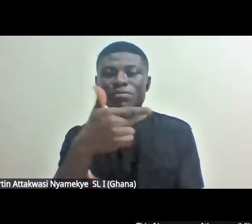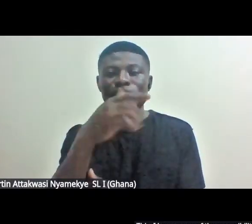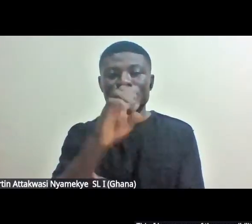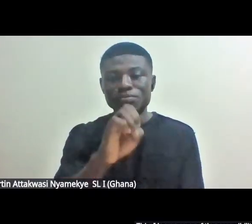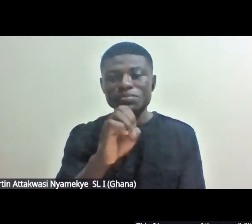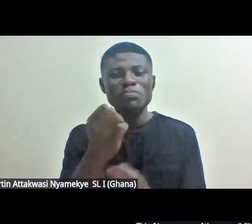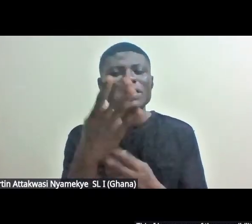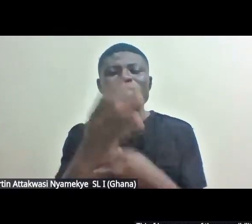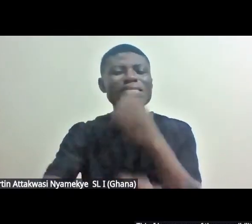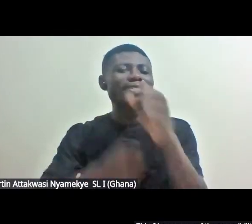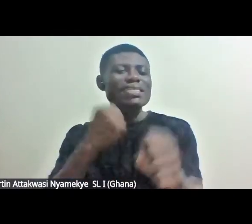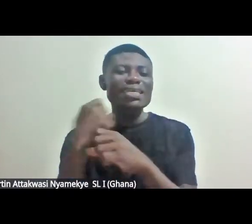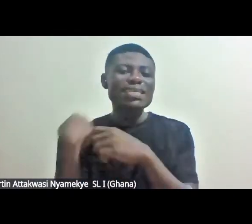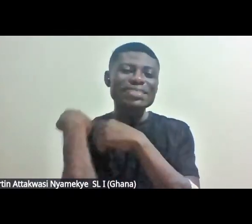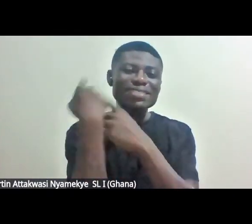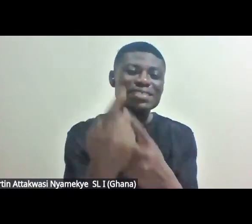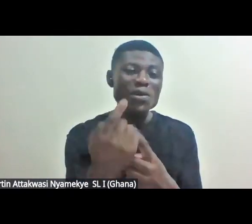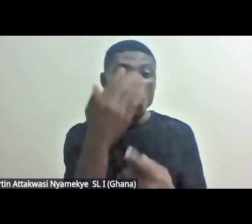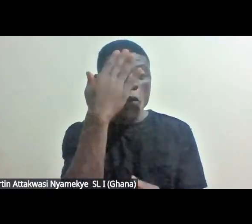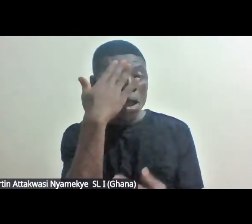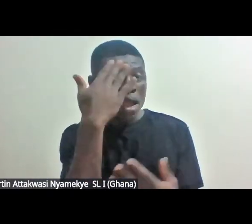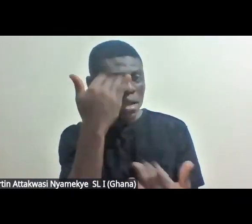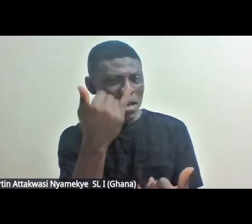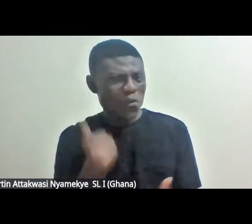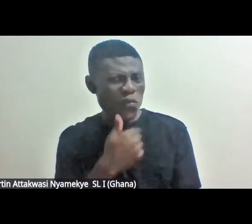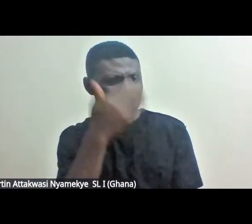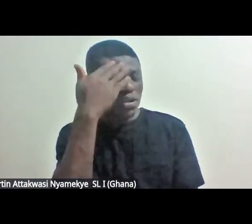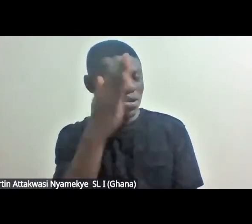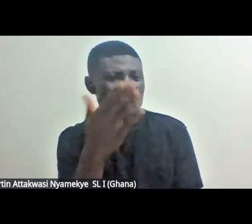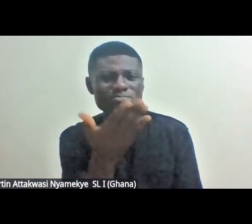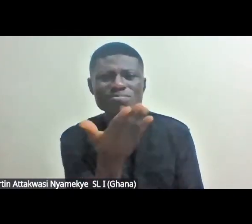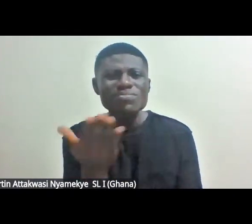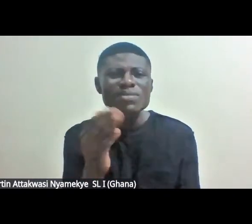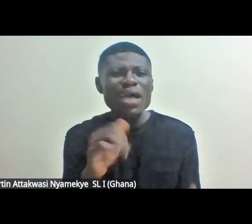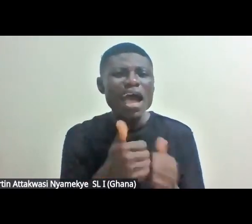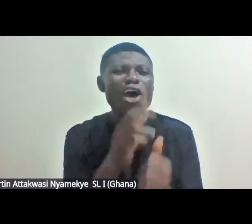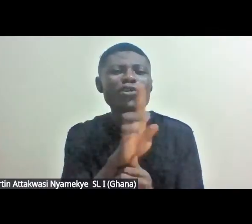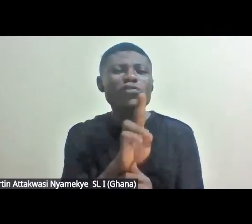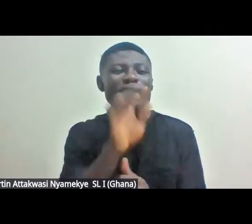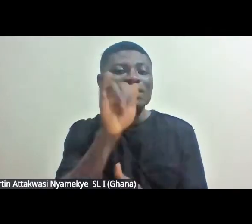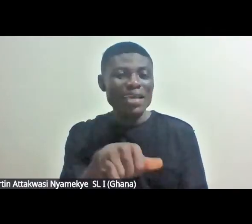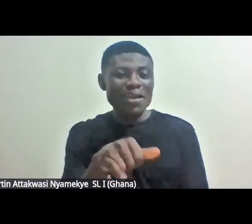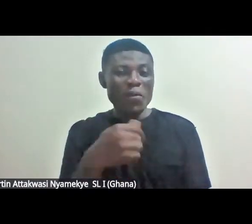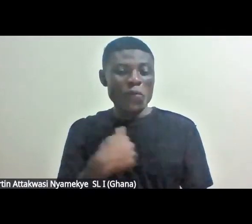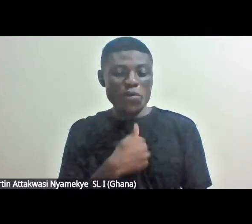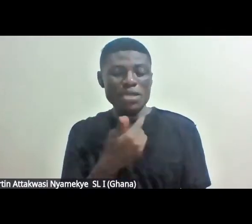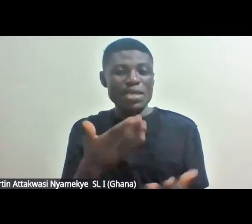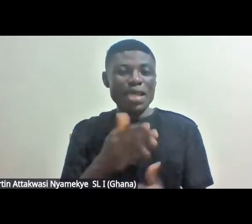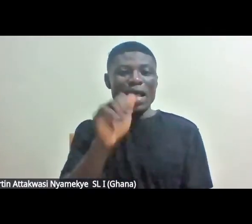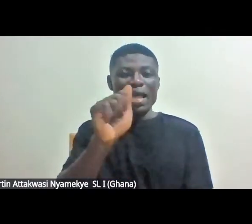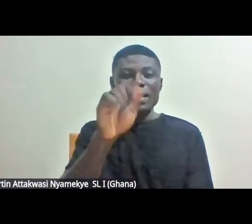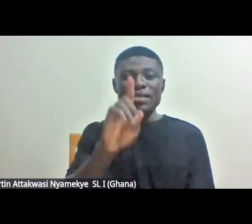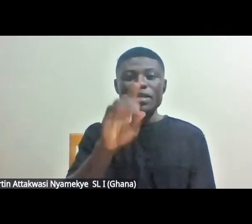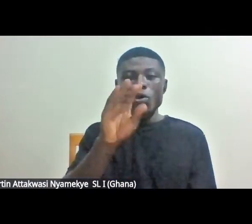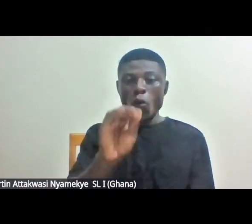years. And so why is it that we don't even know about them? And that is what for us at Africa Dyslexia Organization, we want to bring to